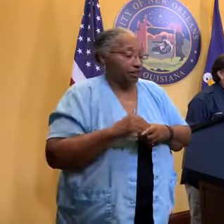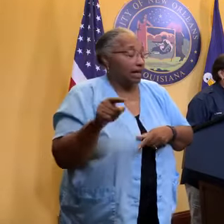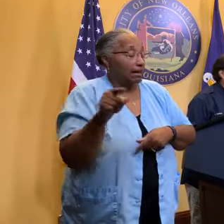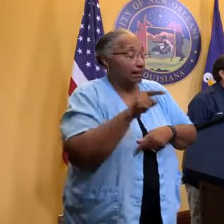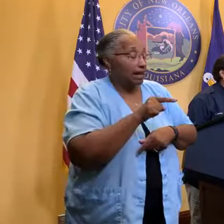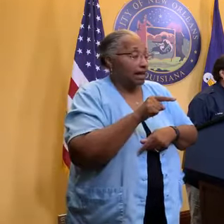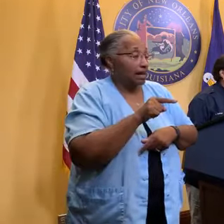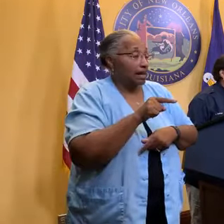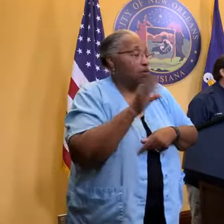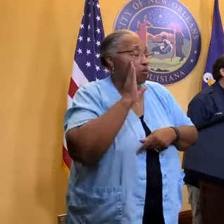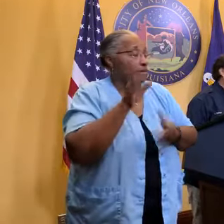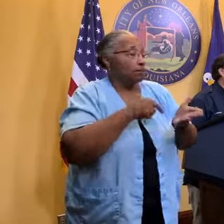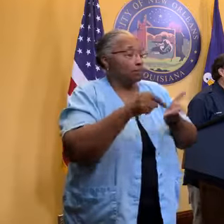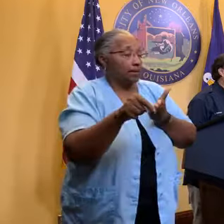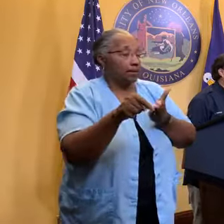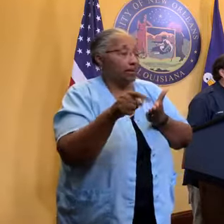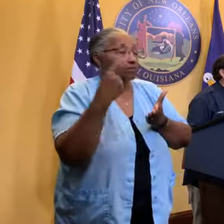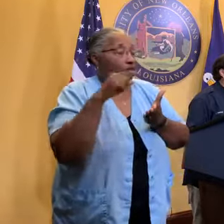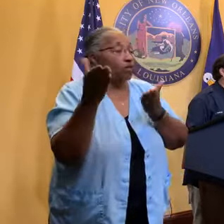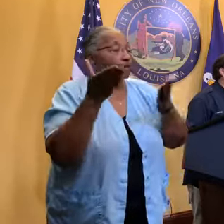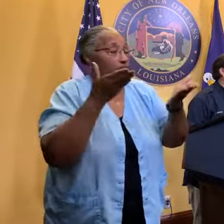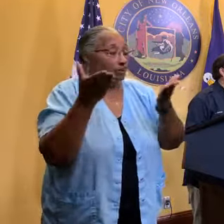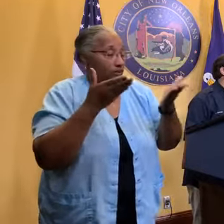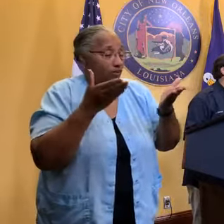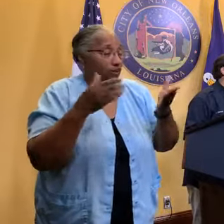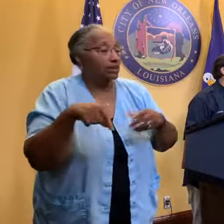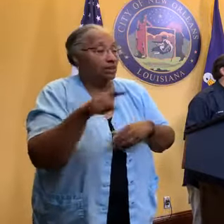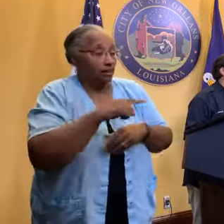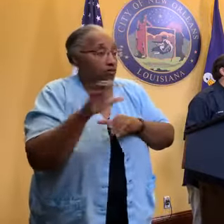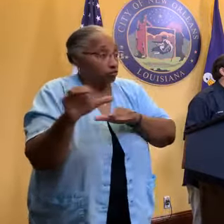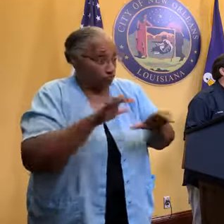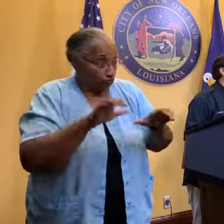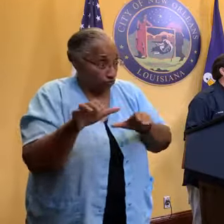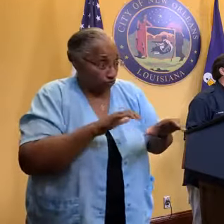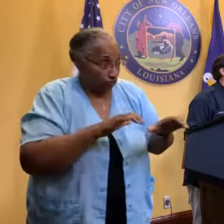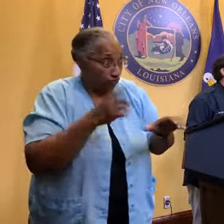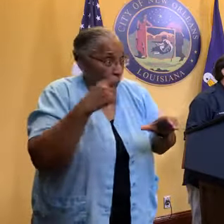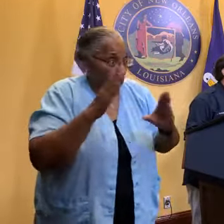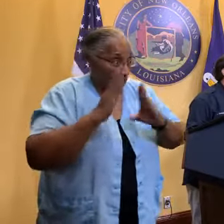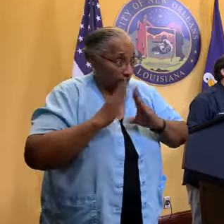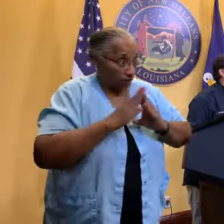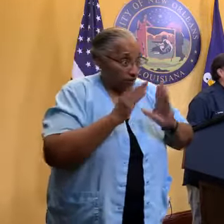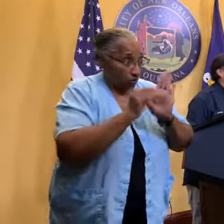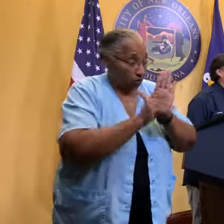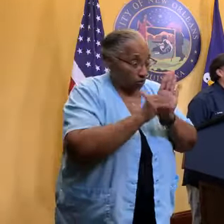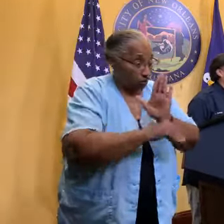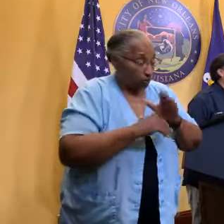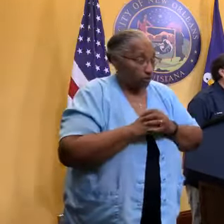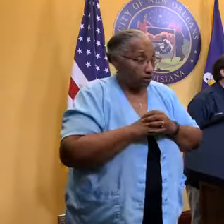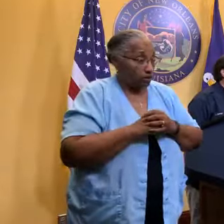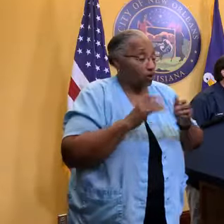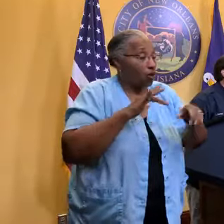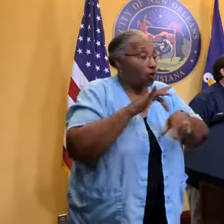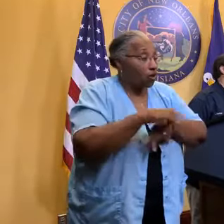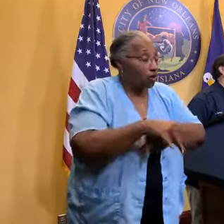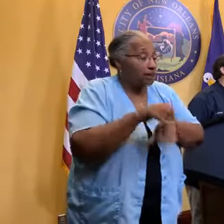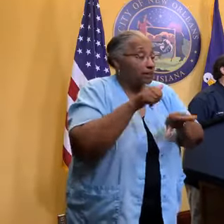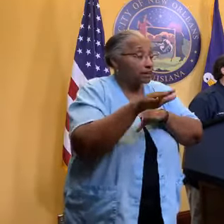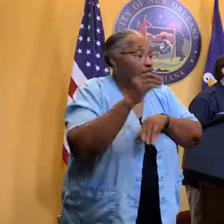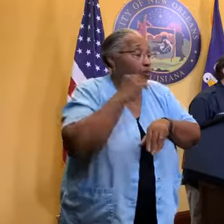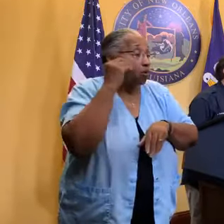are paid for the services that they render to the city of New Orleans. Early dismissal